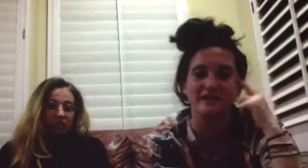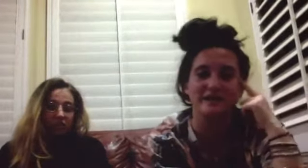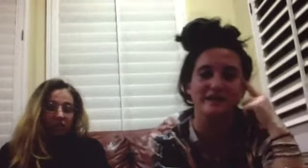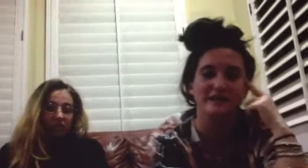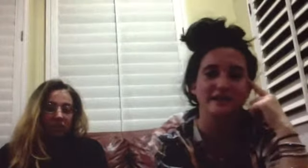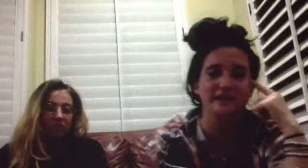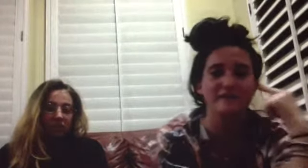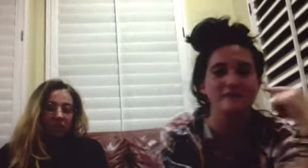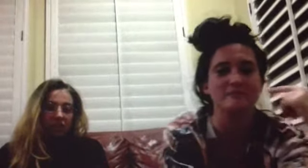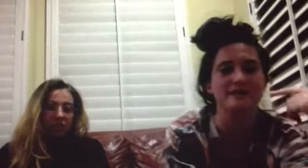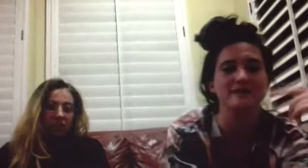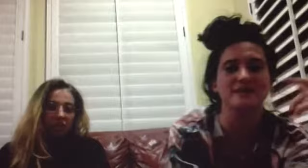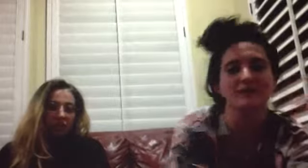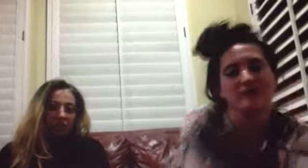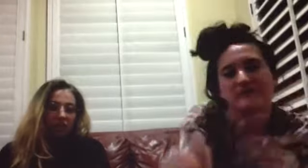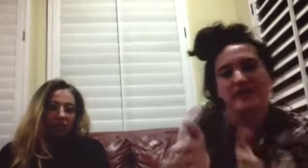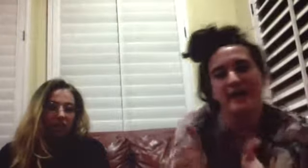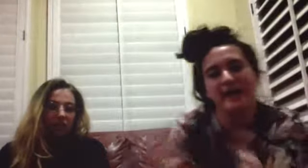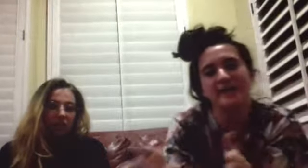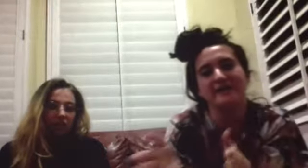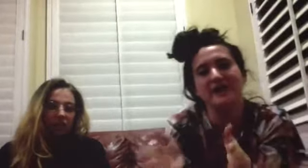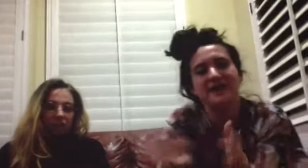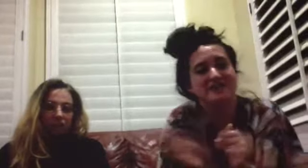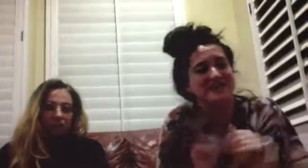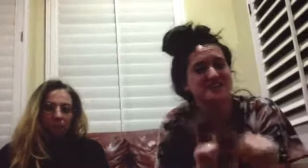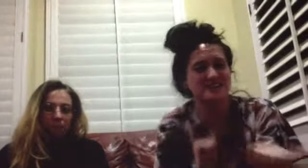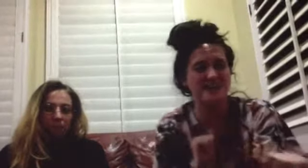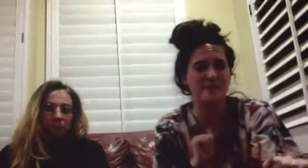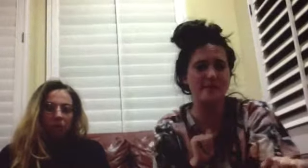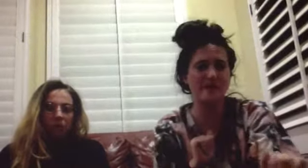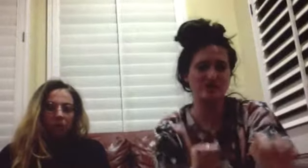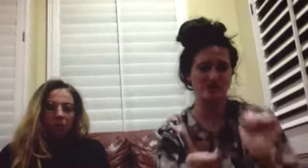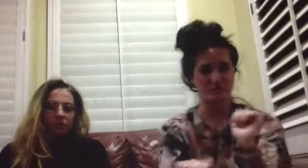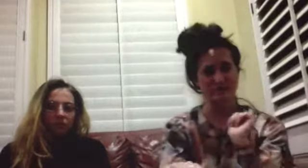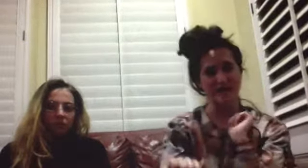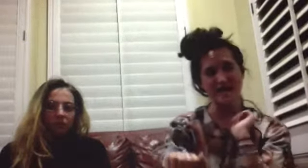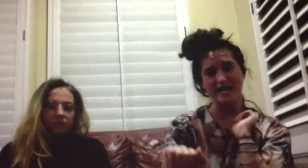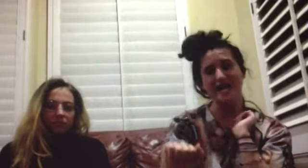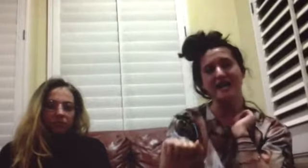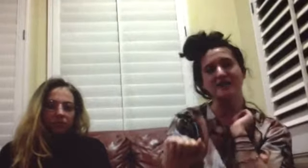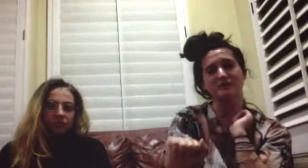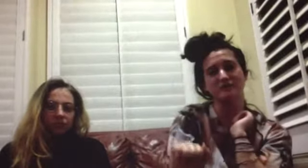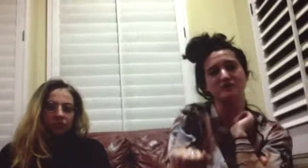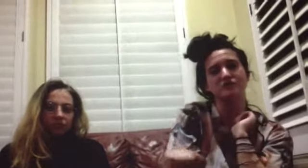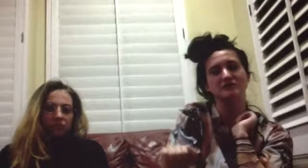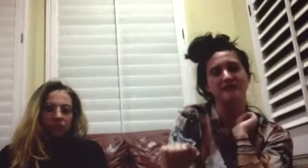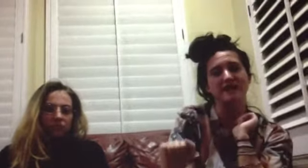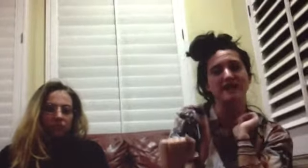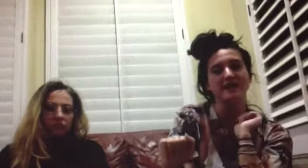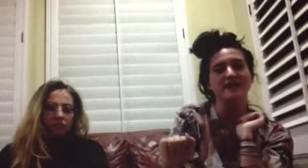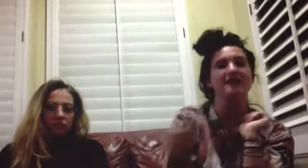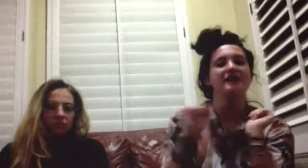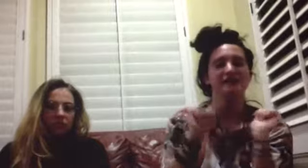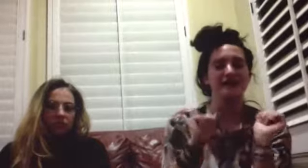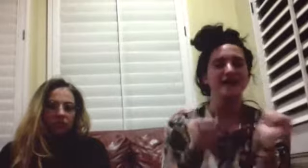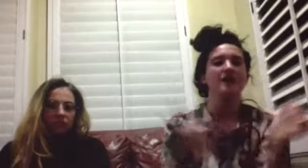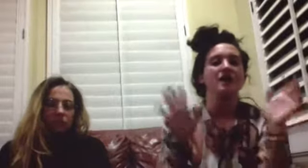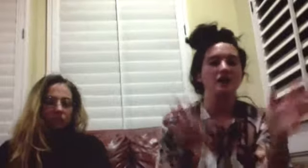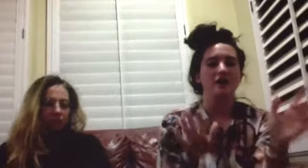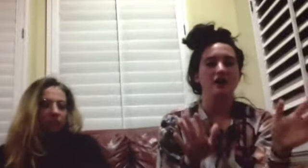I think clearly, I could be in a hunter for the honey, and you're kind of shy, but just for fly. Yeah, I could be your crook tonight. Like,